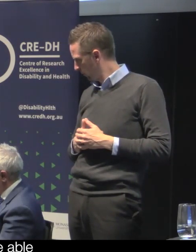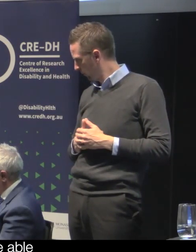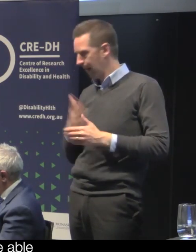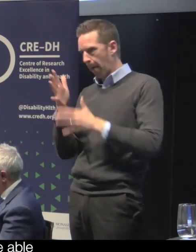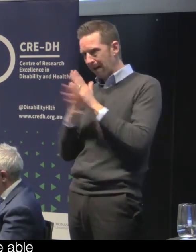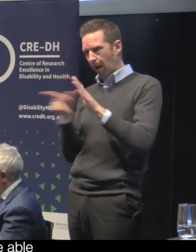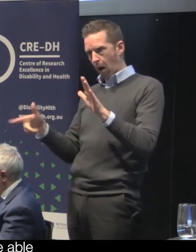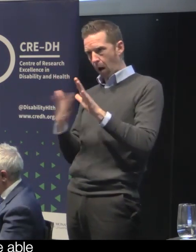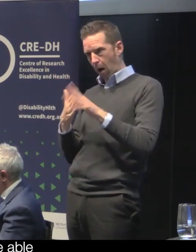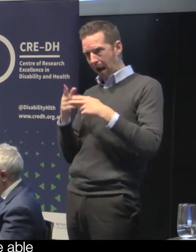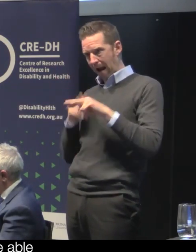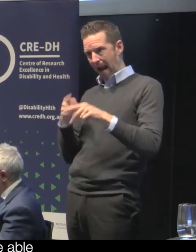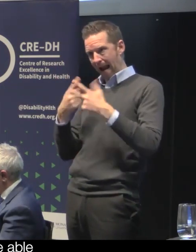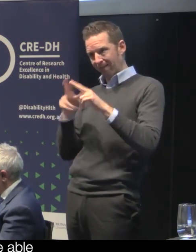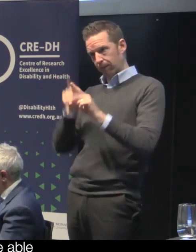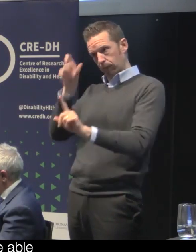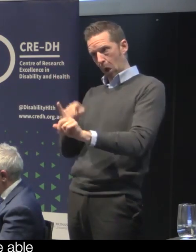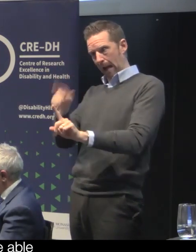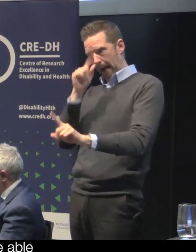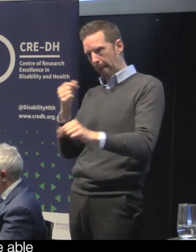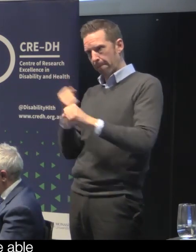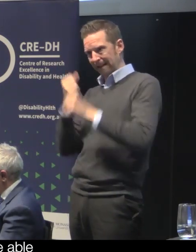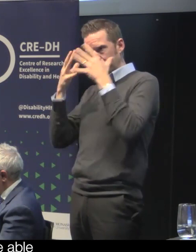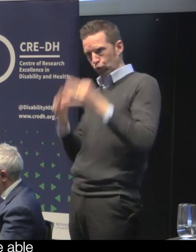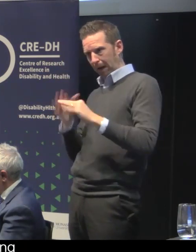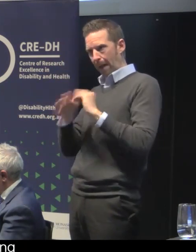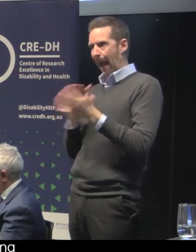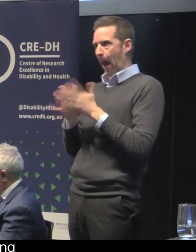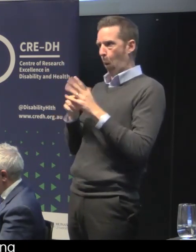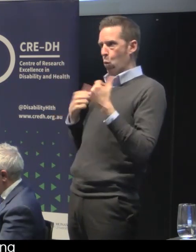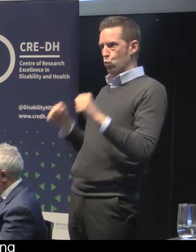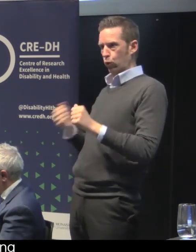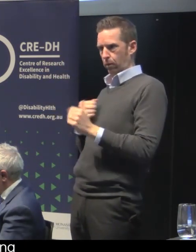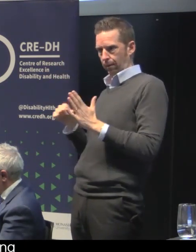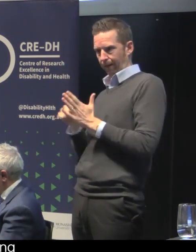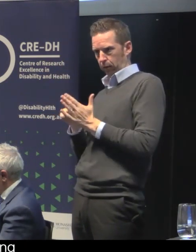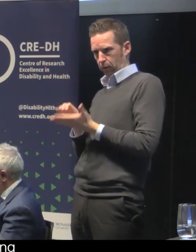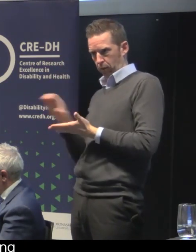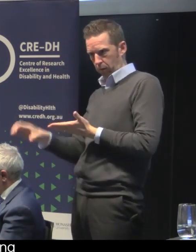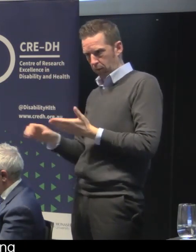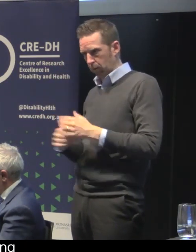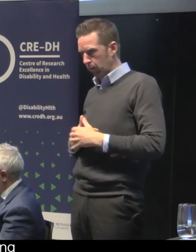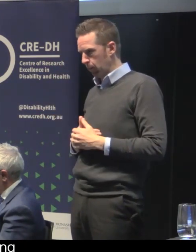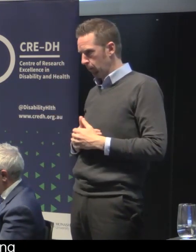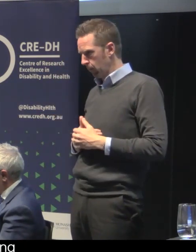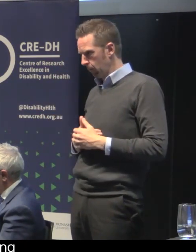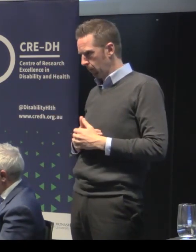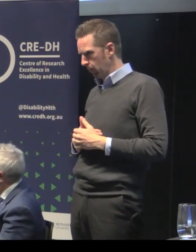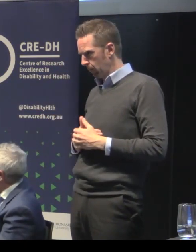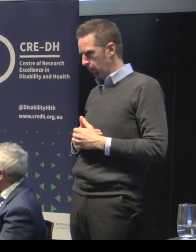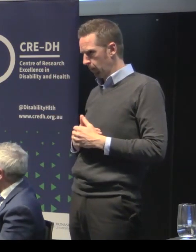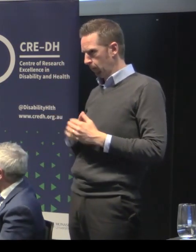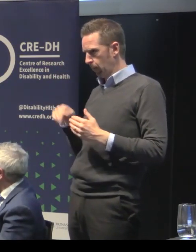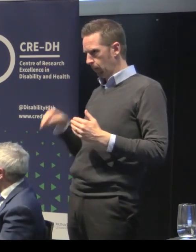to make decisions around how to use your funding and do it flexibly. And what that